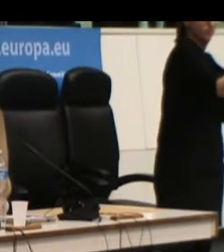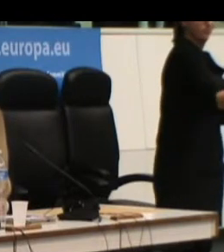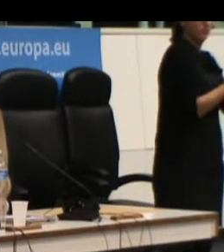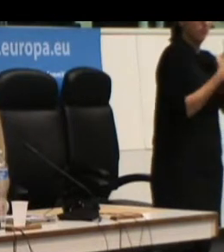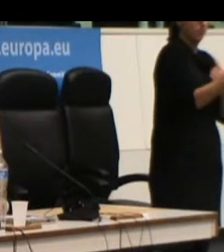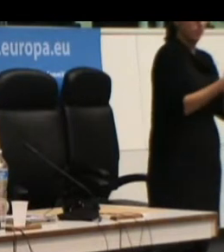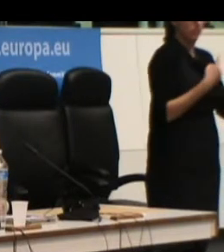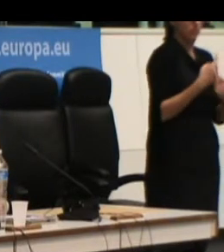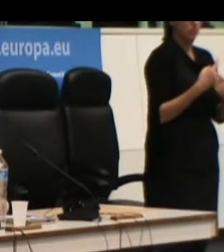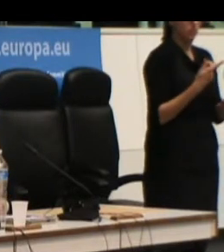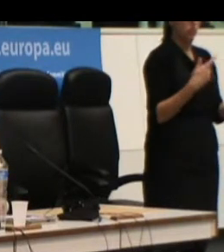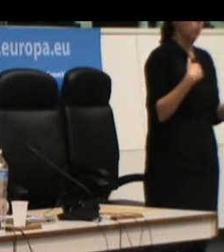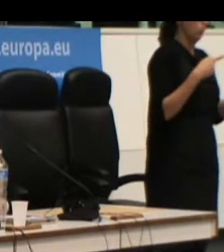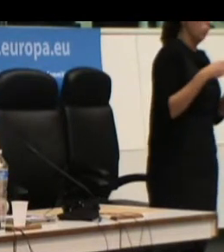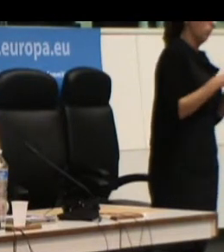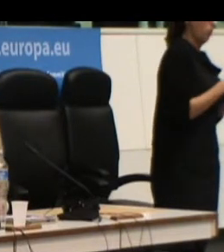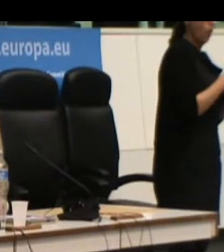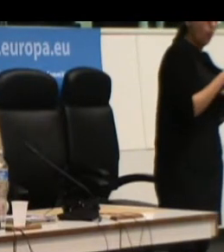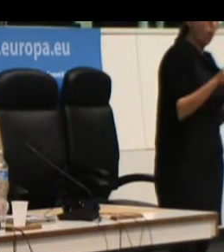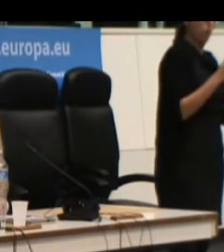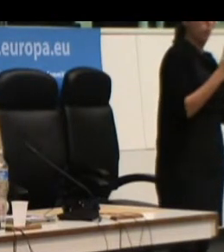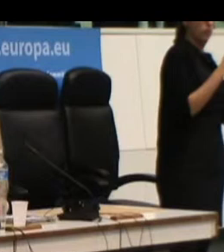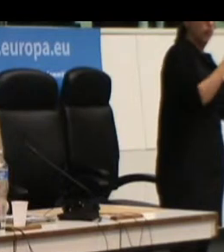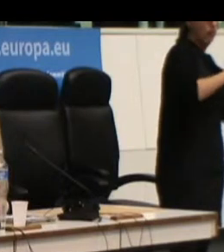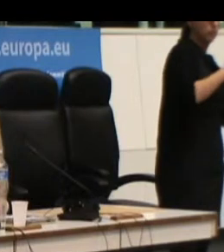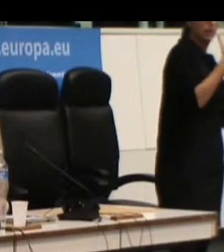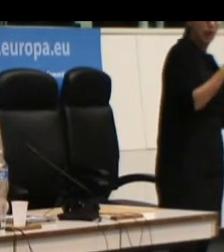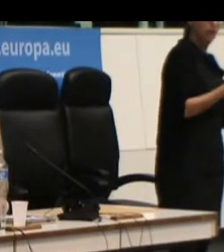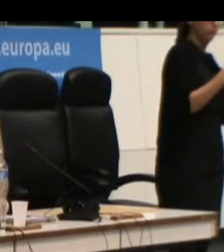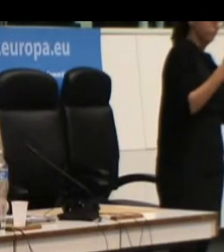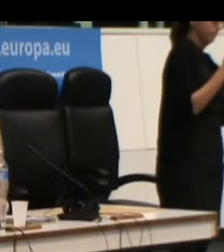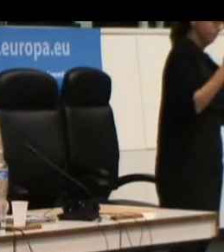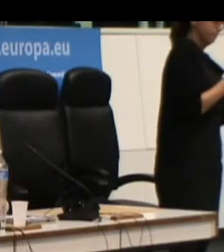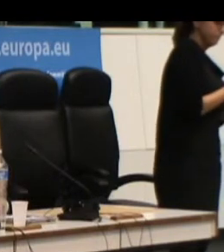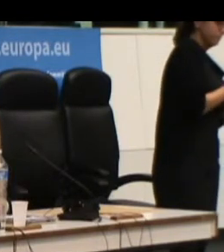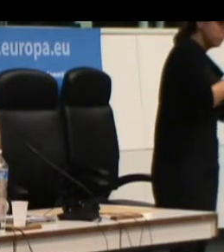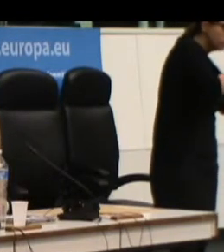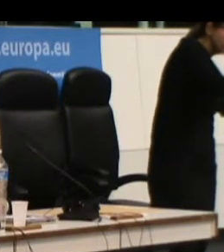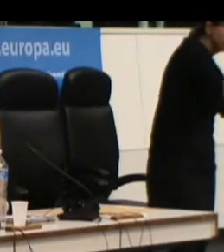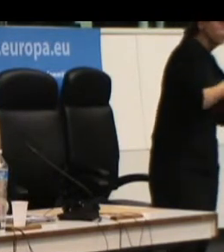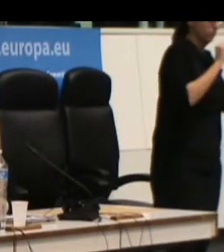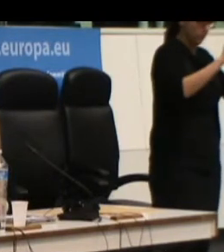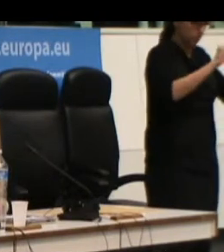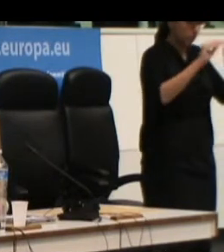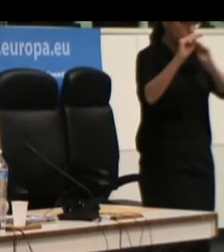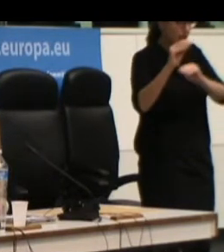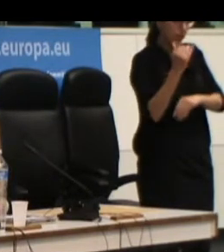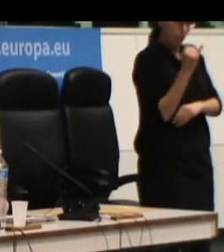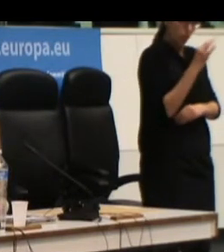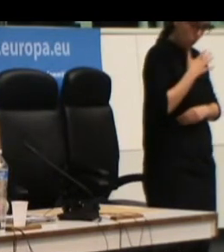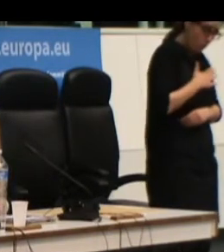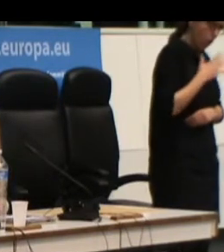running regular classes, so every library will have a regular class for people who want to improve their IT